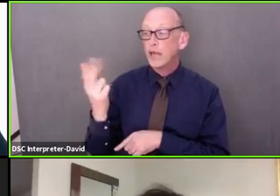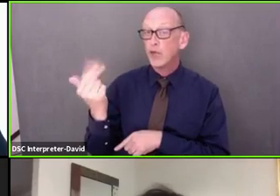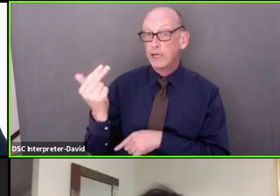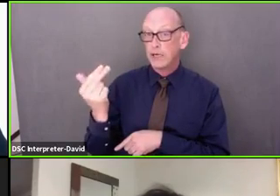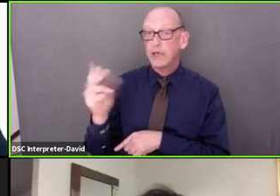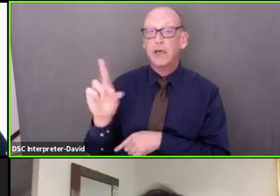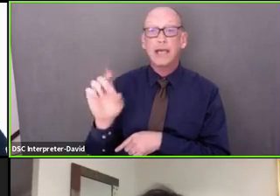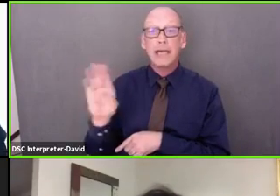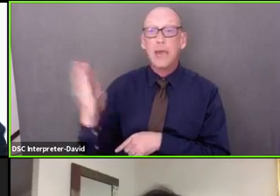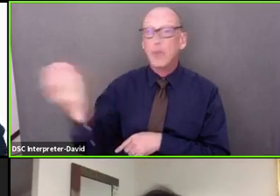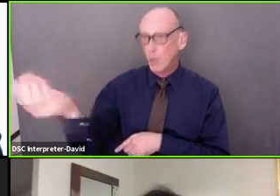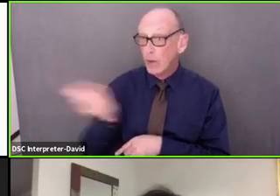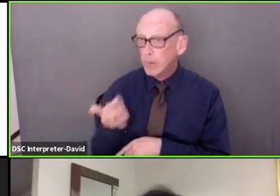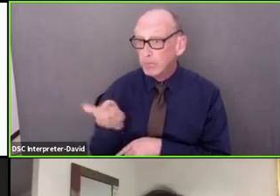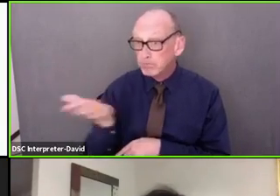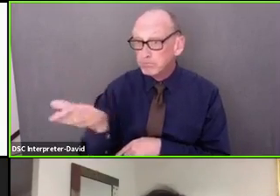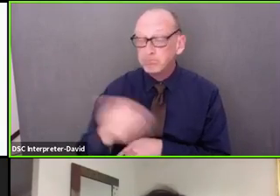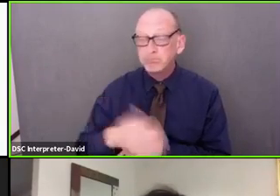Deb, welcome.